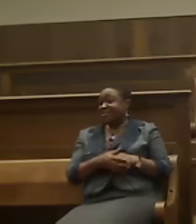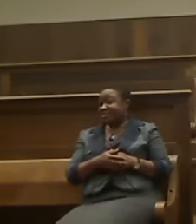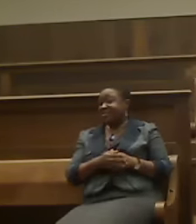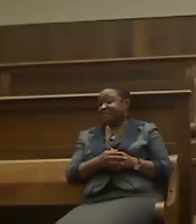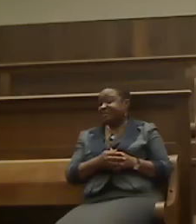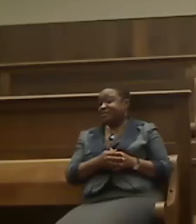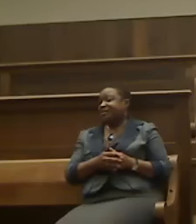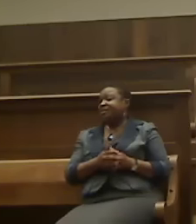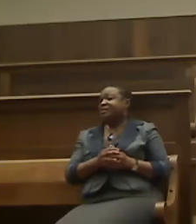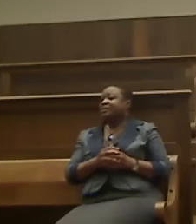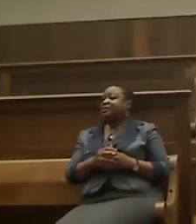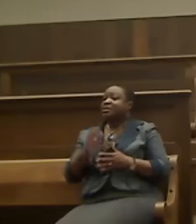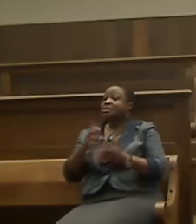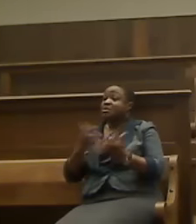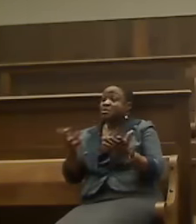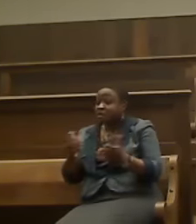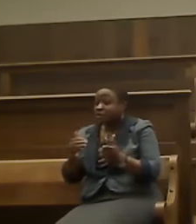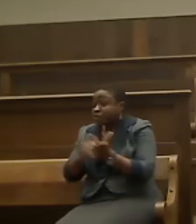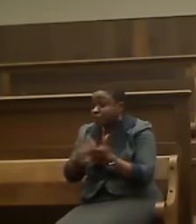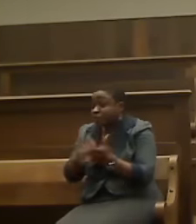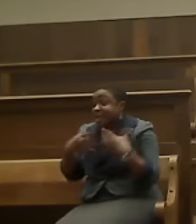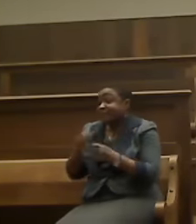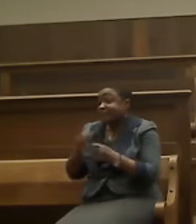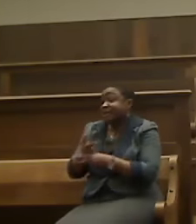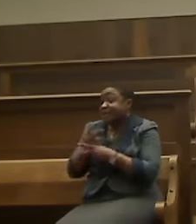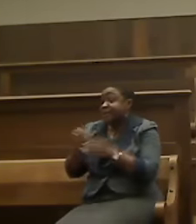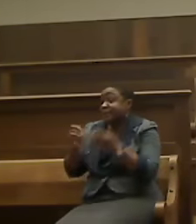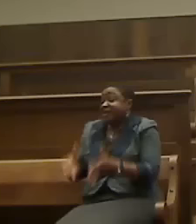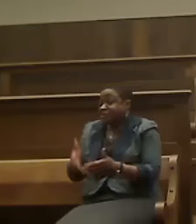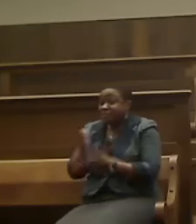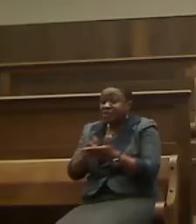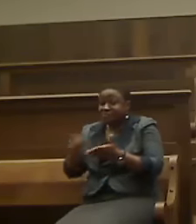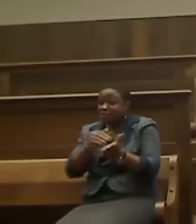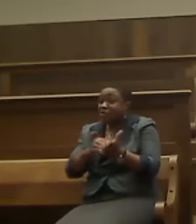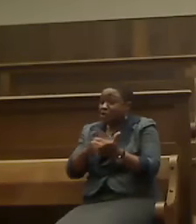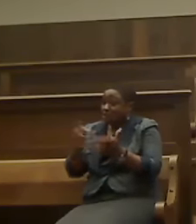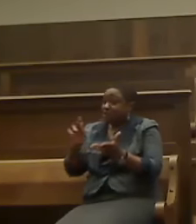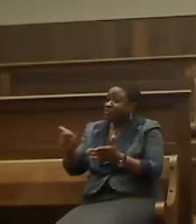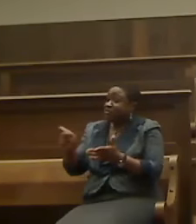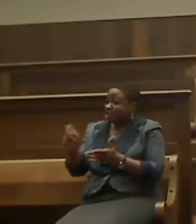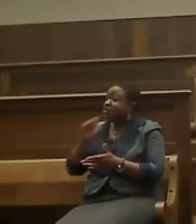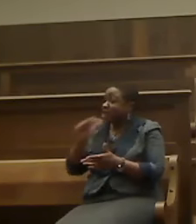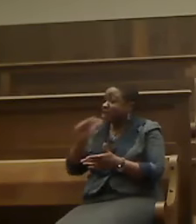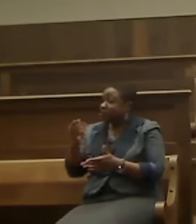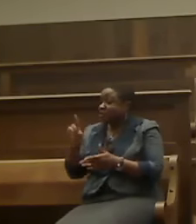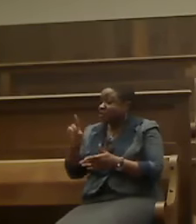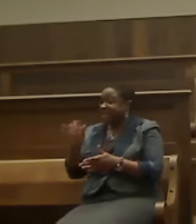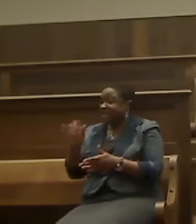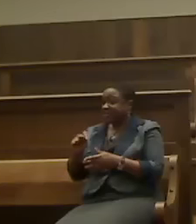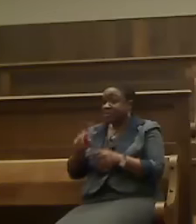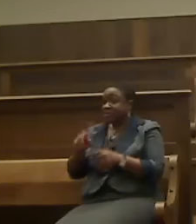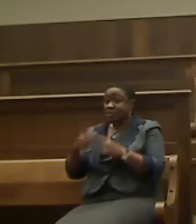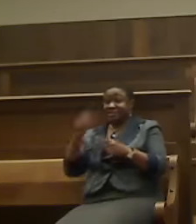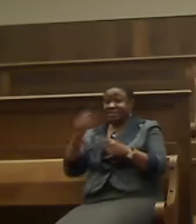What about healthcare providers? We already know that the practitioners are prescribing non-GMO diets as soon as they see this